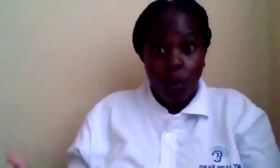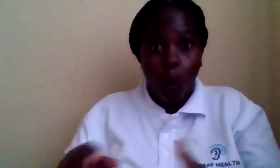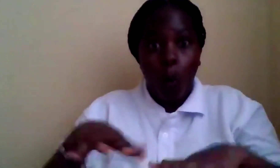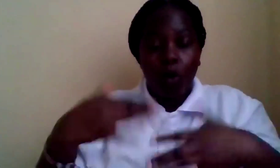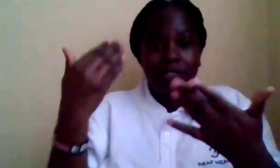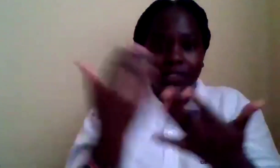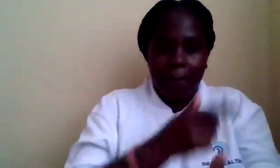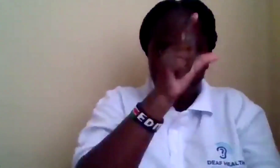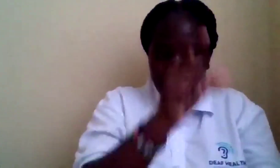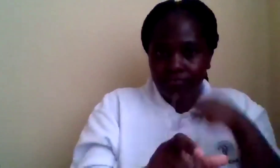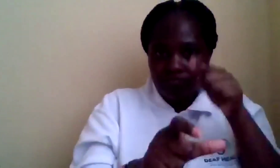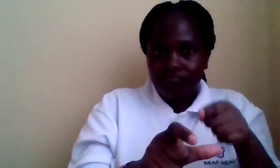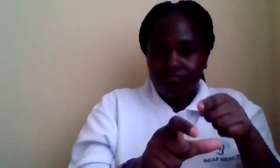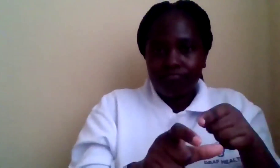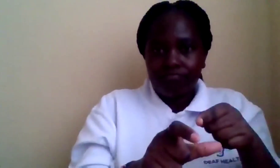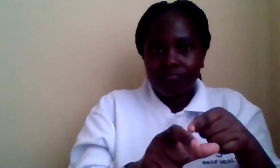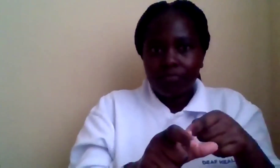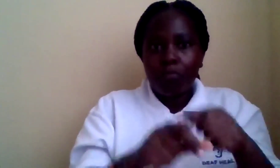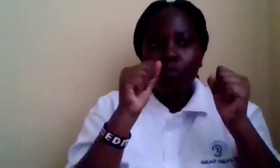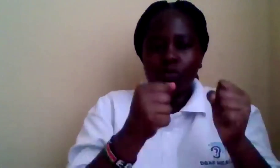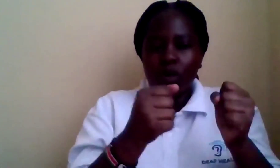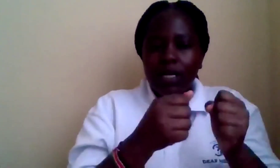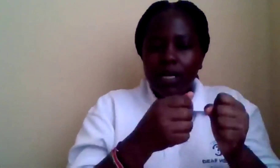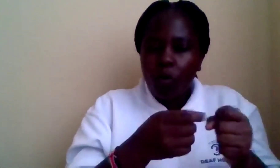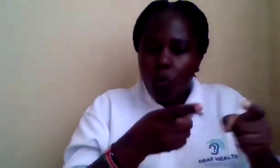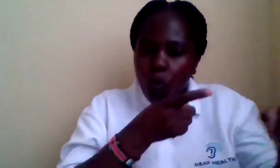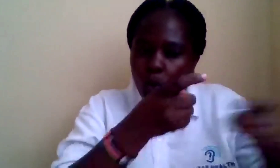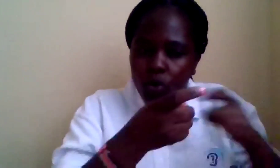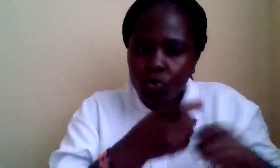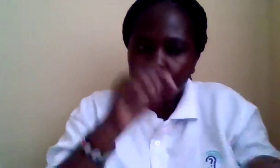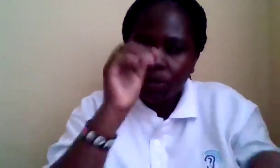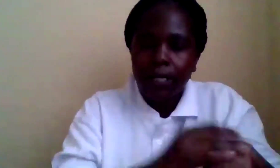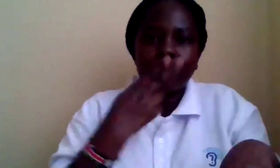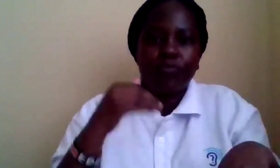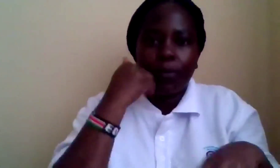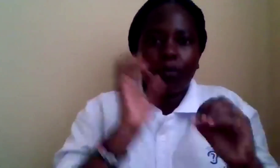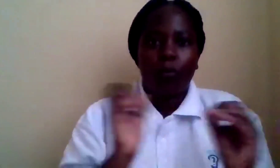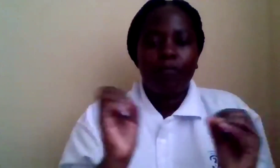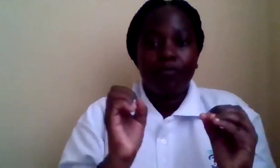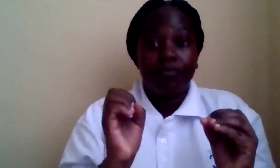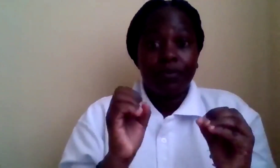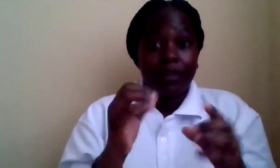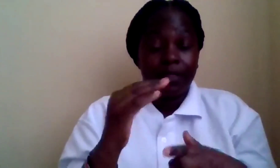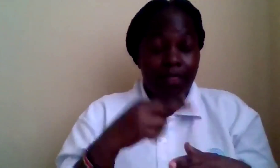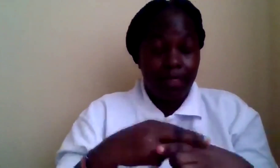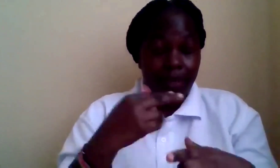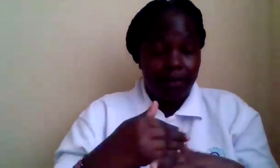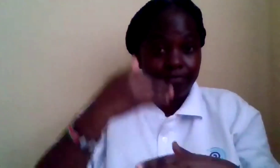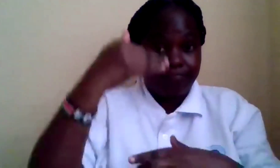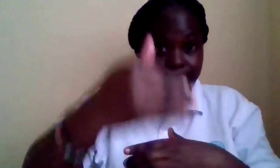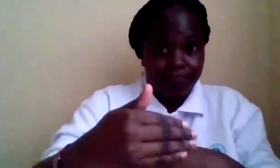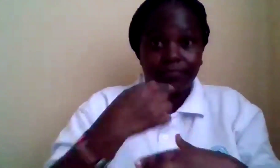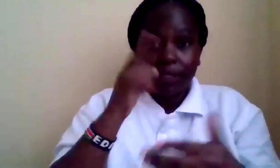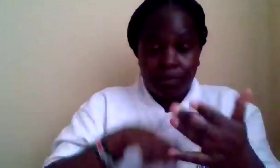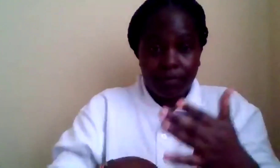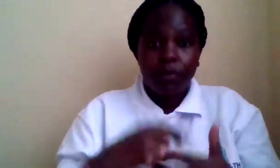trying to, prevent themselves from getting diabetes? Now, the next thing I'm going to say is sugar in